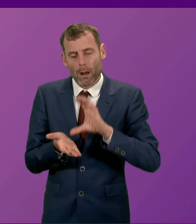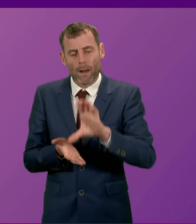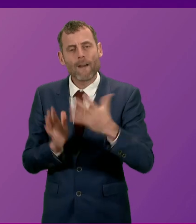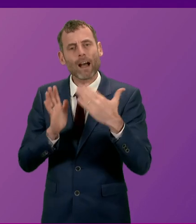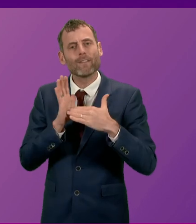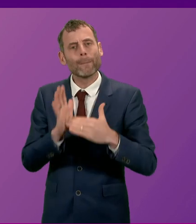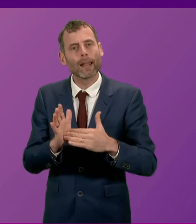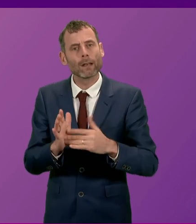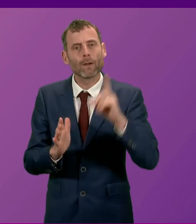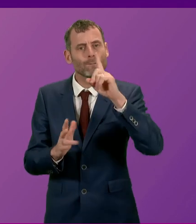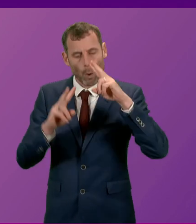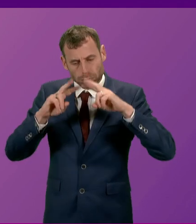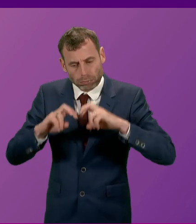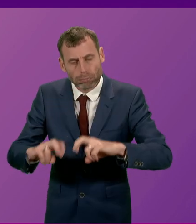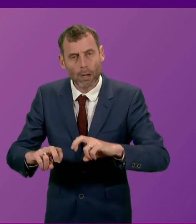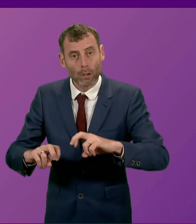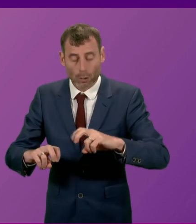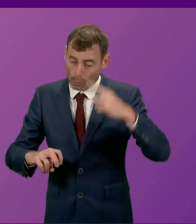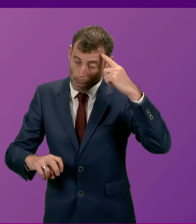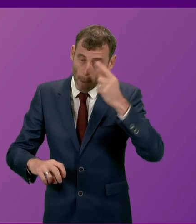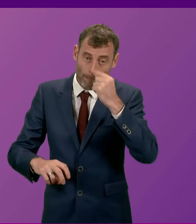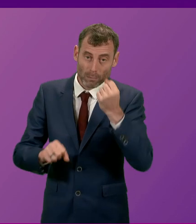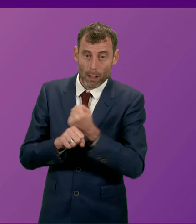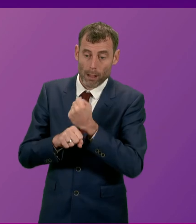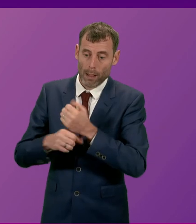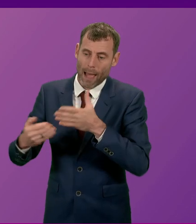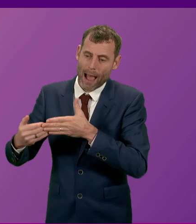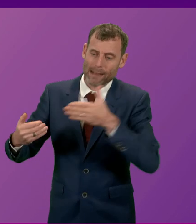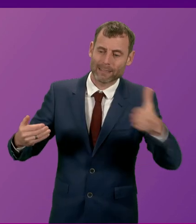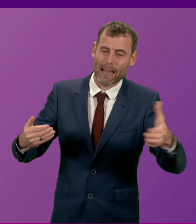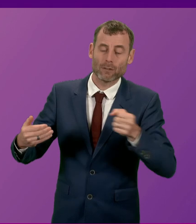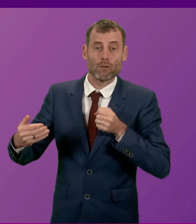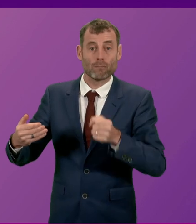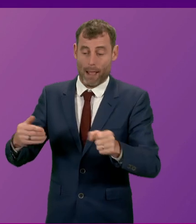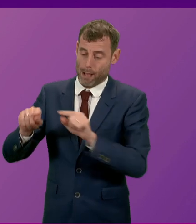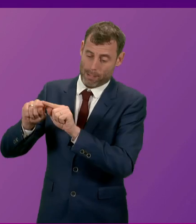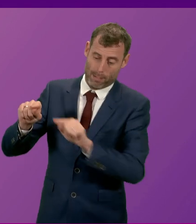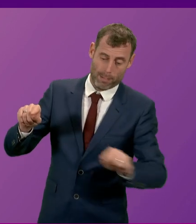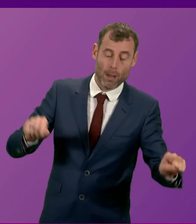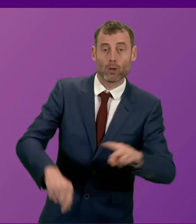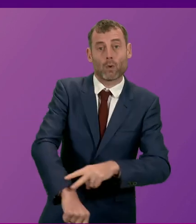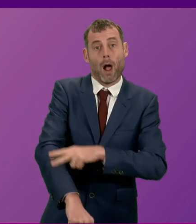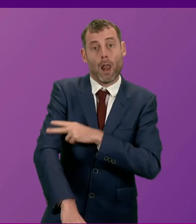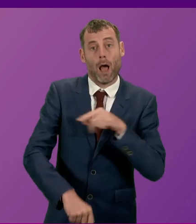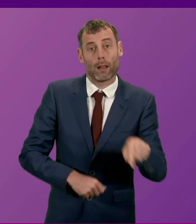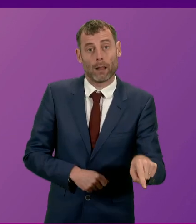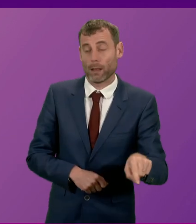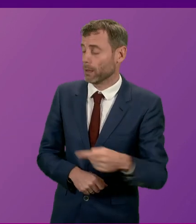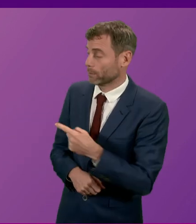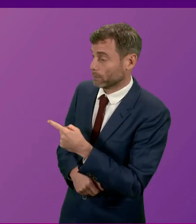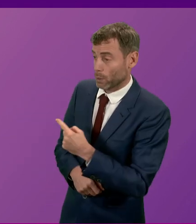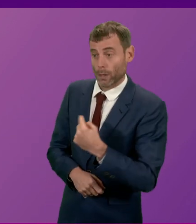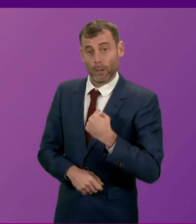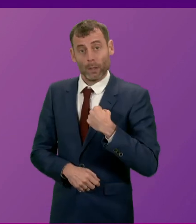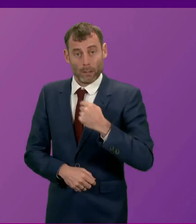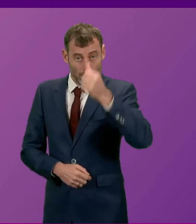Borders Railway to Carlisle. First Minister. President, sir, we recognise that extending the Borders Railway to Carlisle is a regional priority,